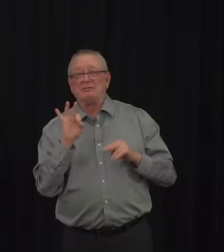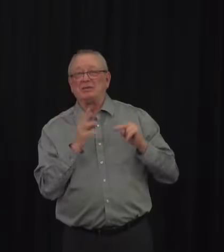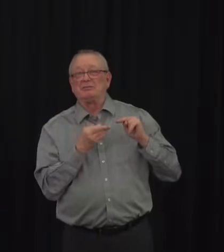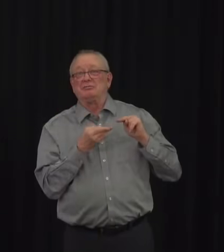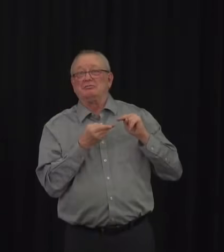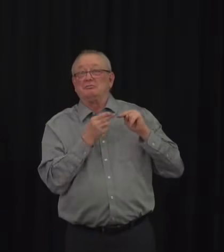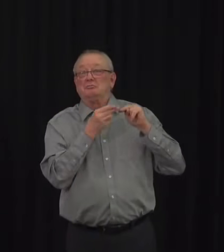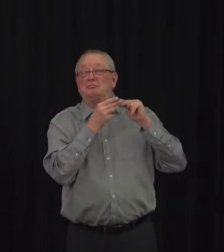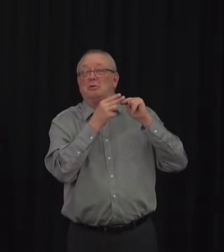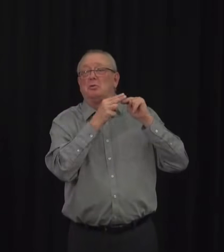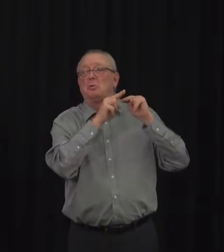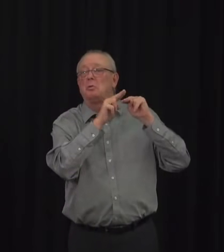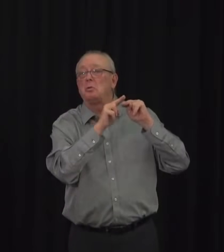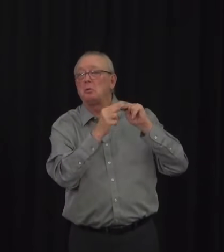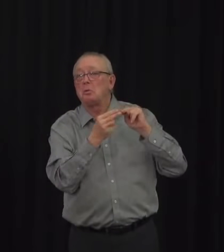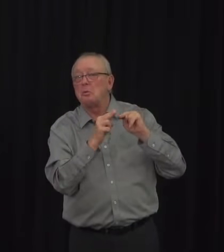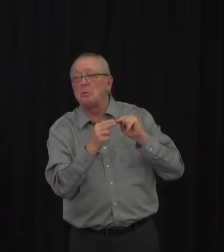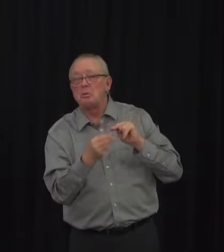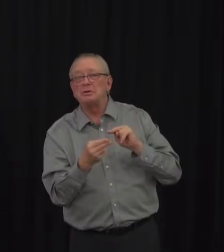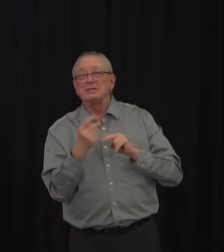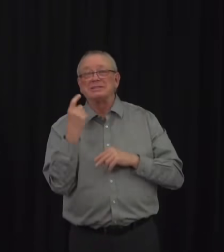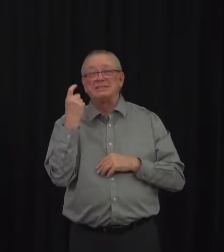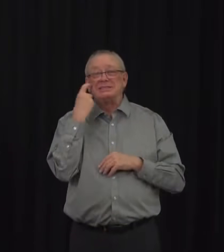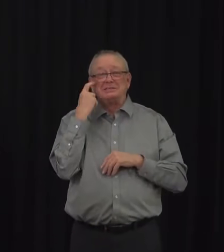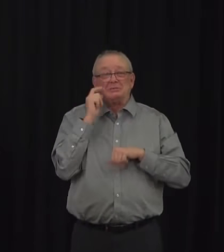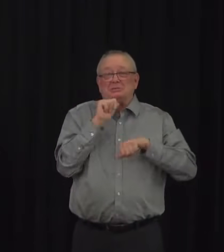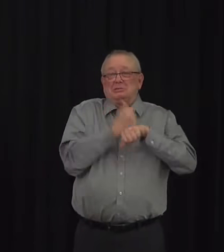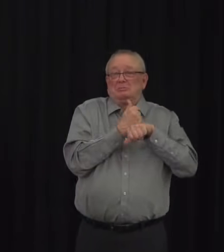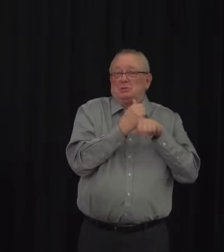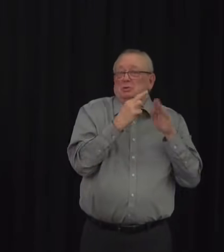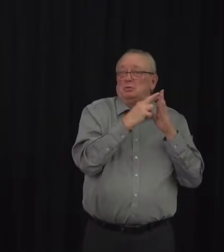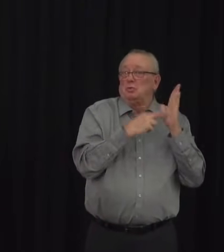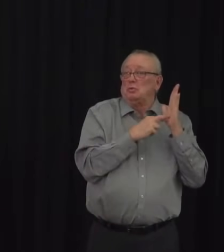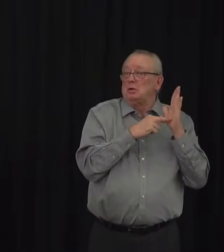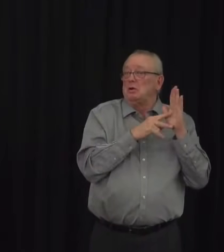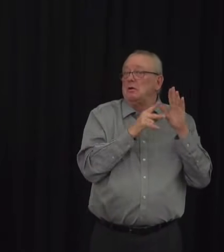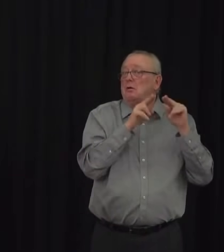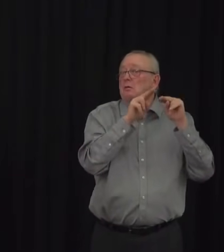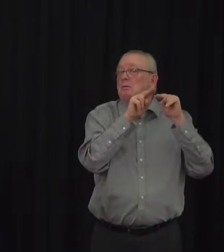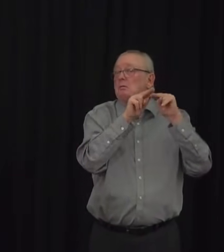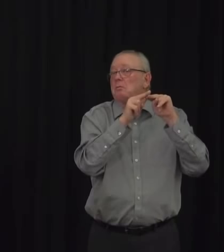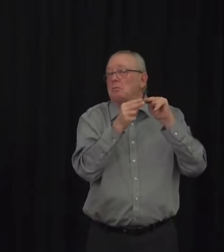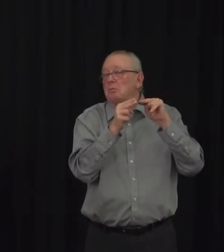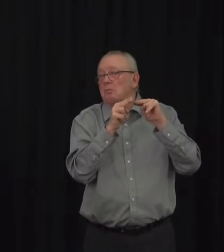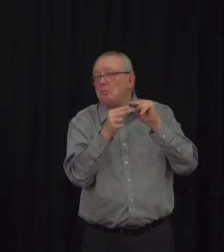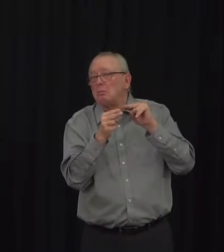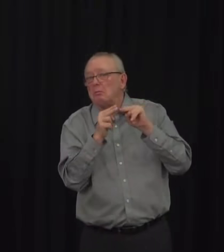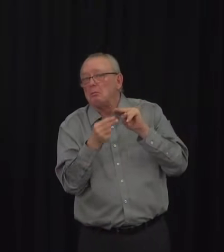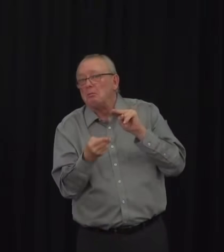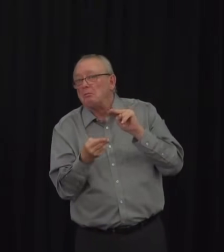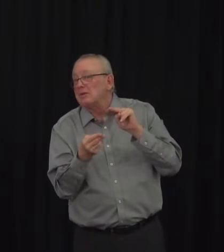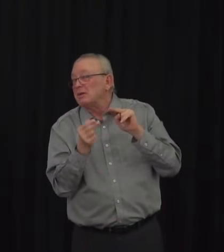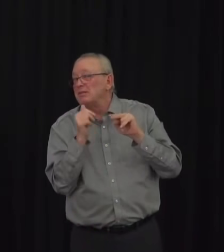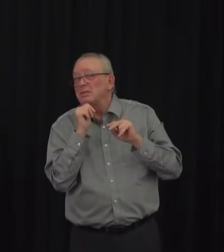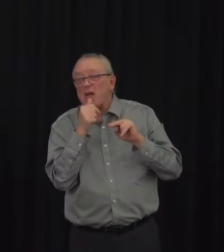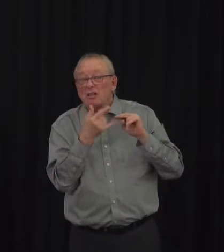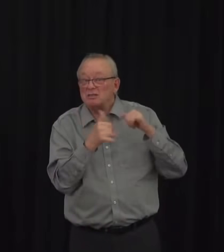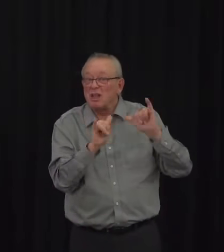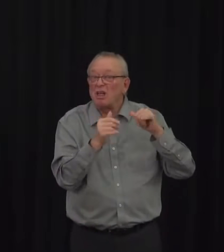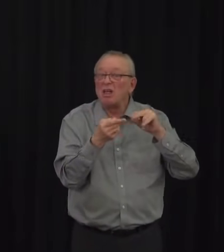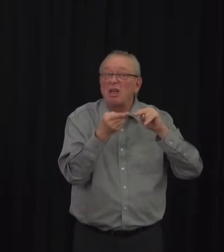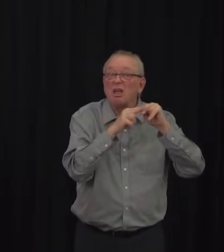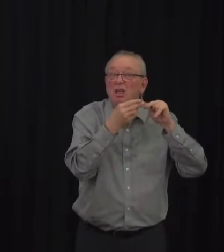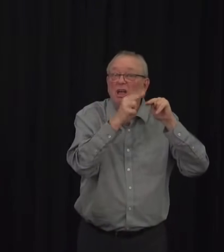early impacts of the measures put in place last week. And if cases continue to rise, we will have to consider what other measures might be appropriate at this